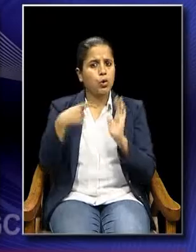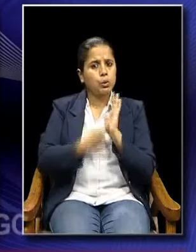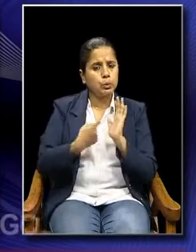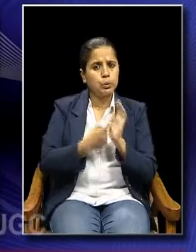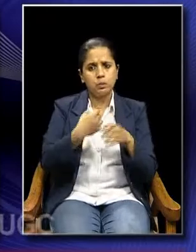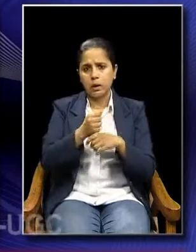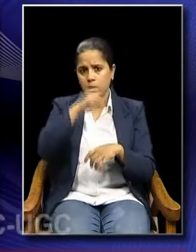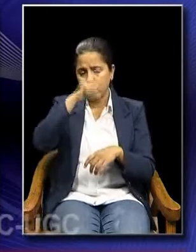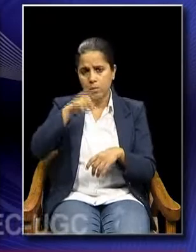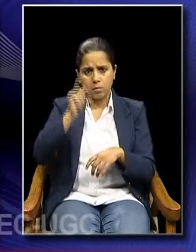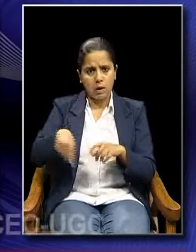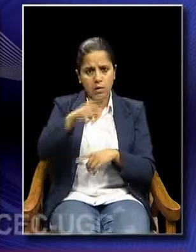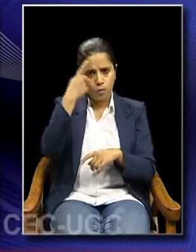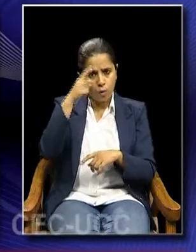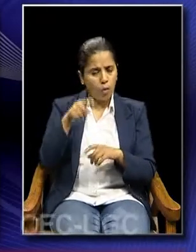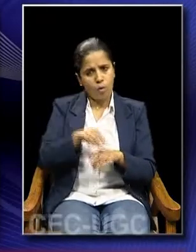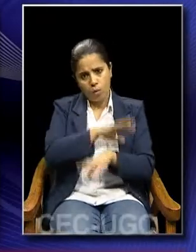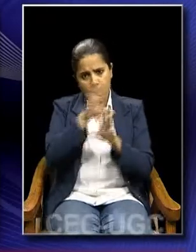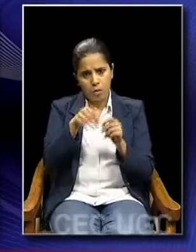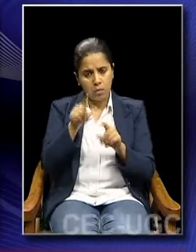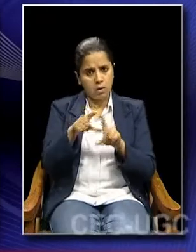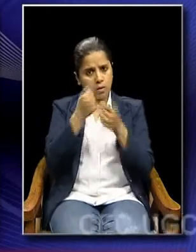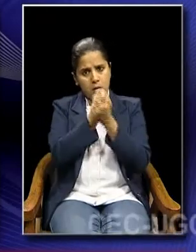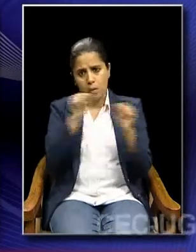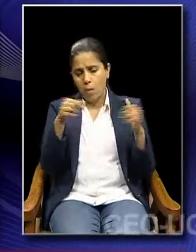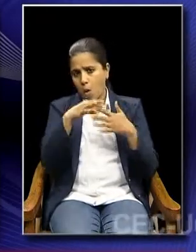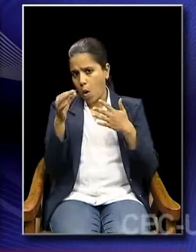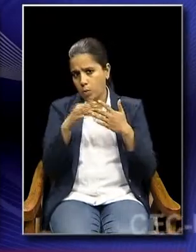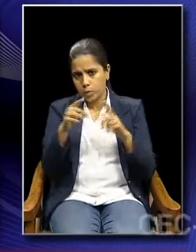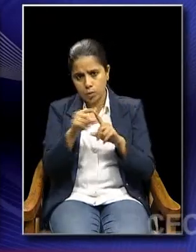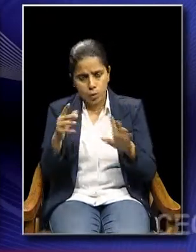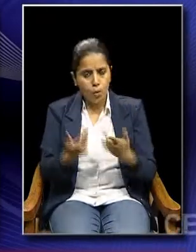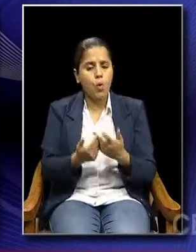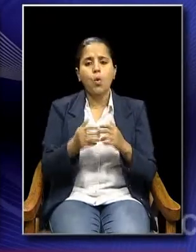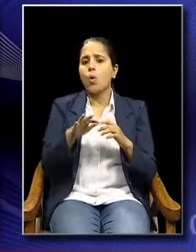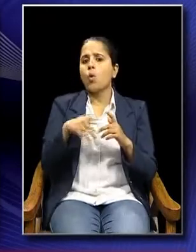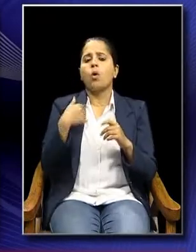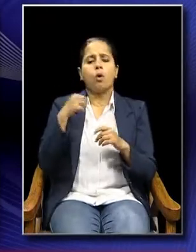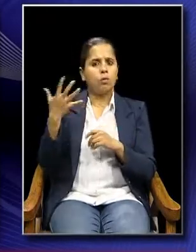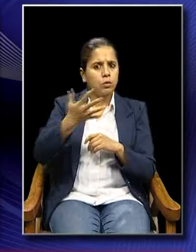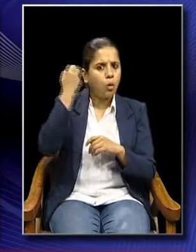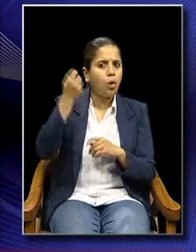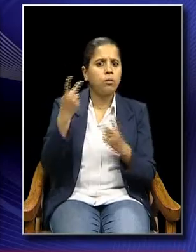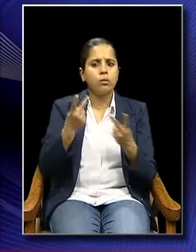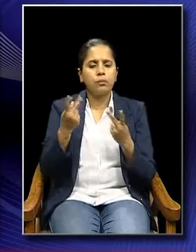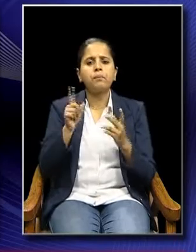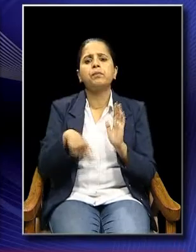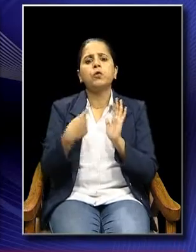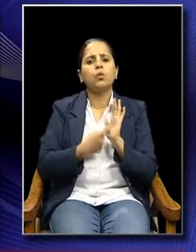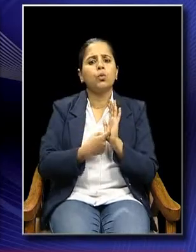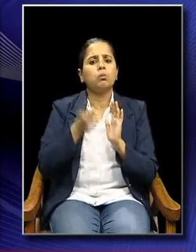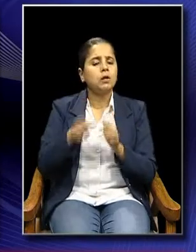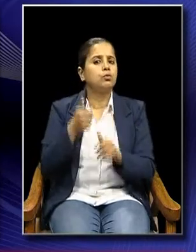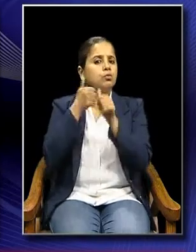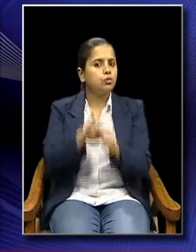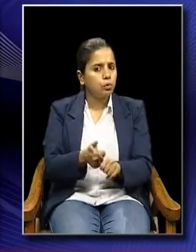India should go for all sorts of democratic options, or whether the authoritarian principles they should be